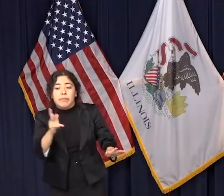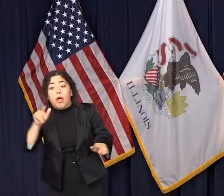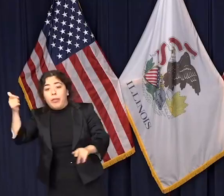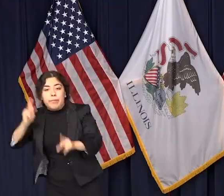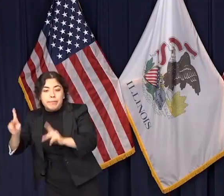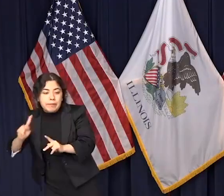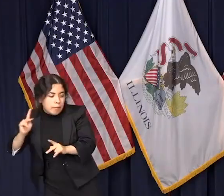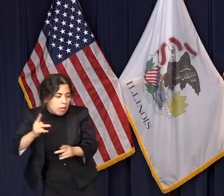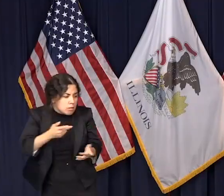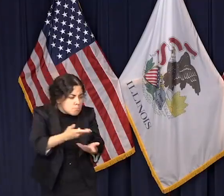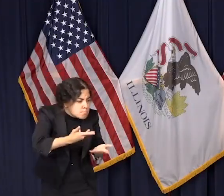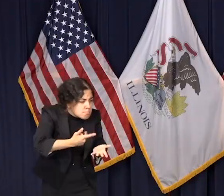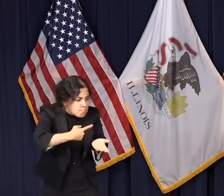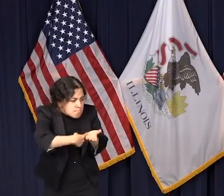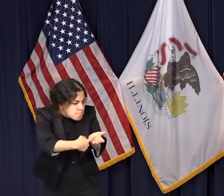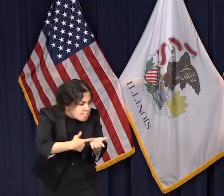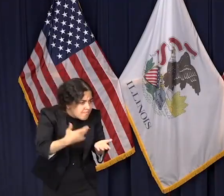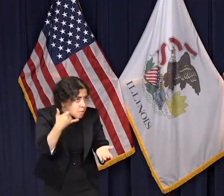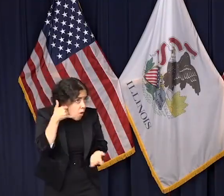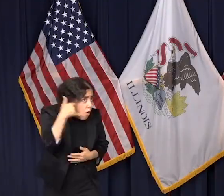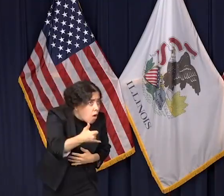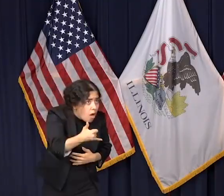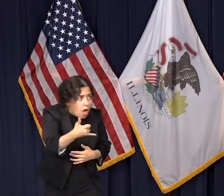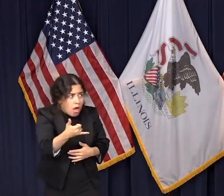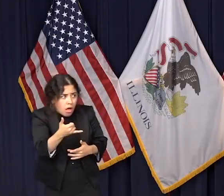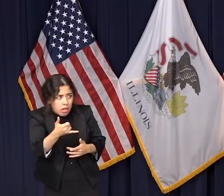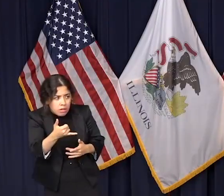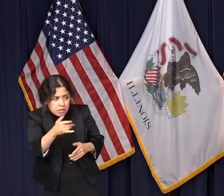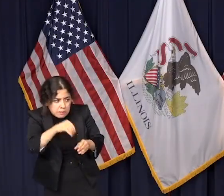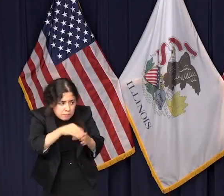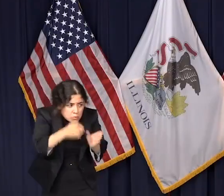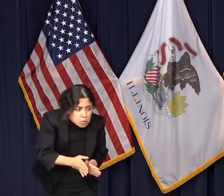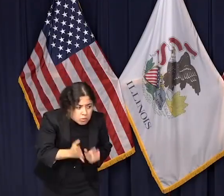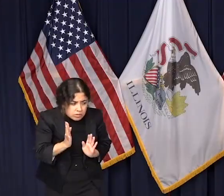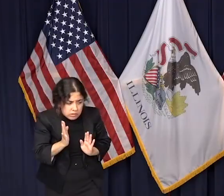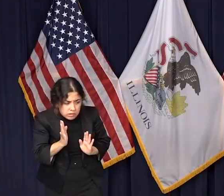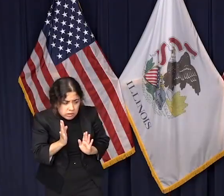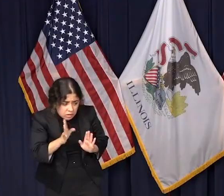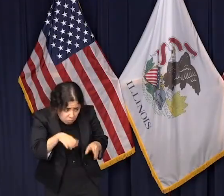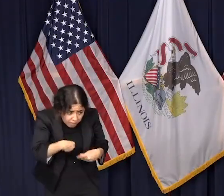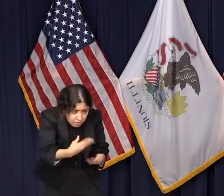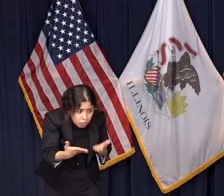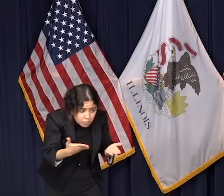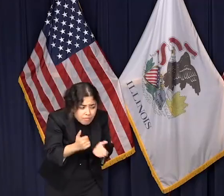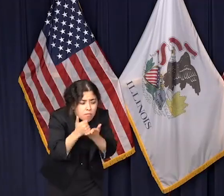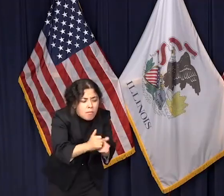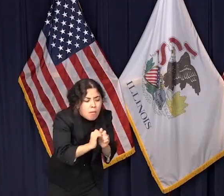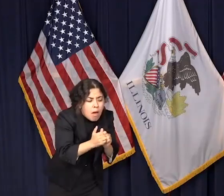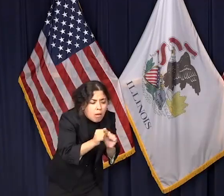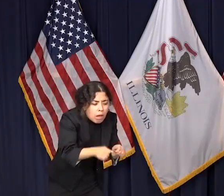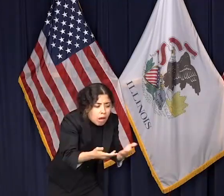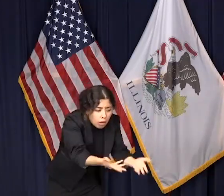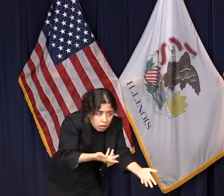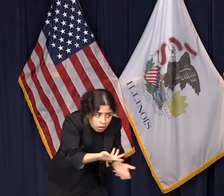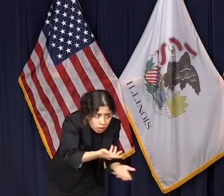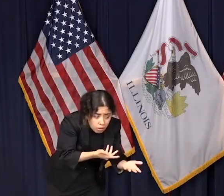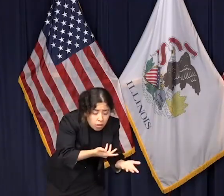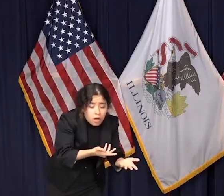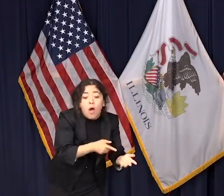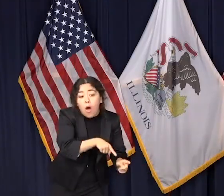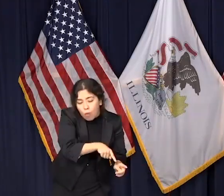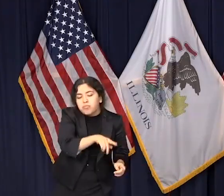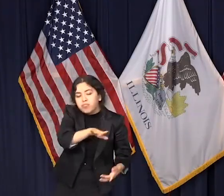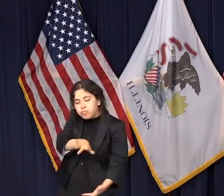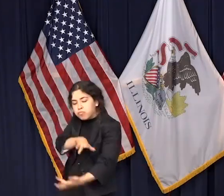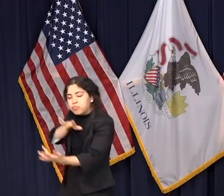sometimes by phone, to check in, can we provide you services, and then connecting with local services in that area to make sure